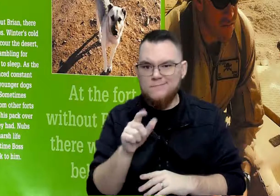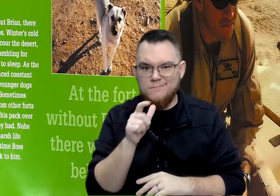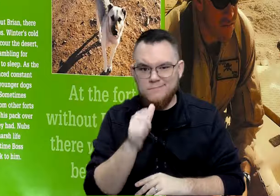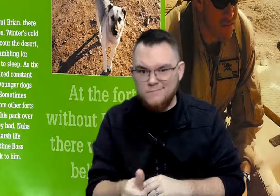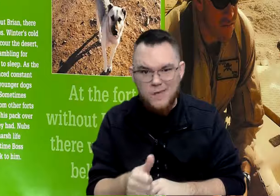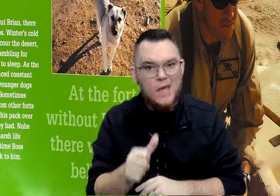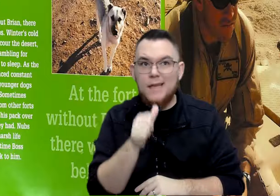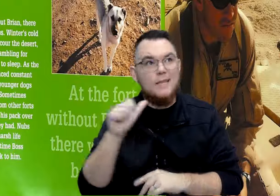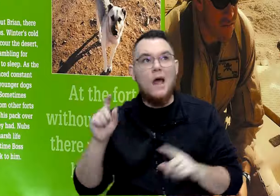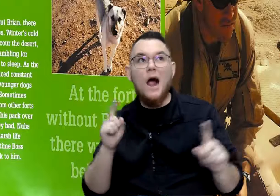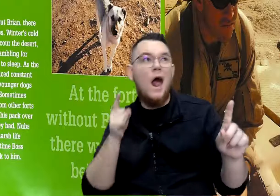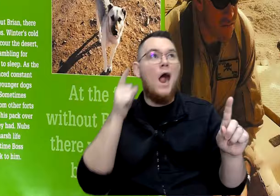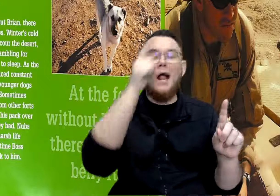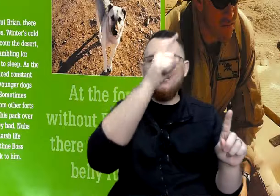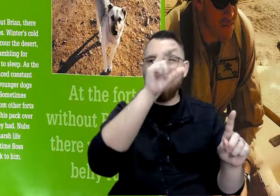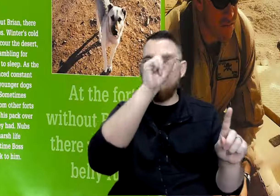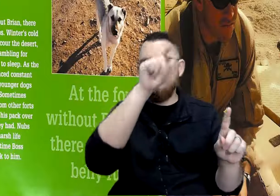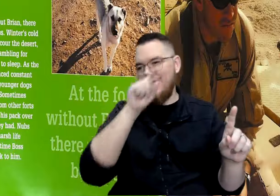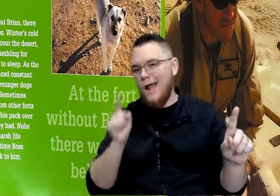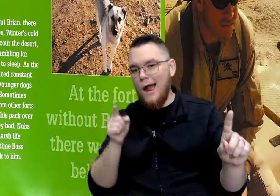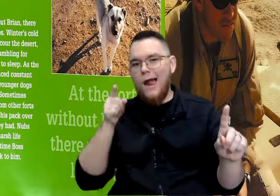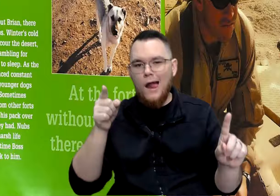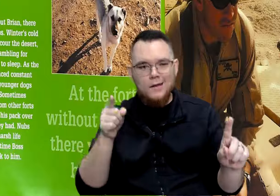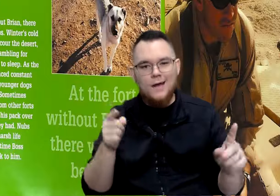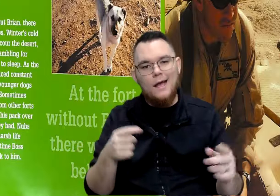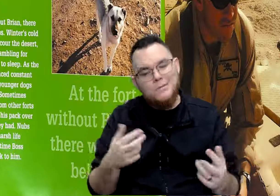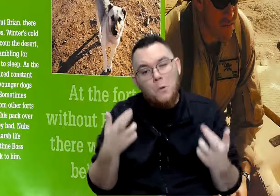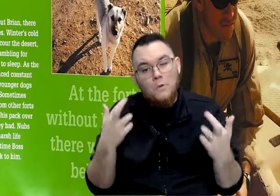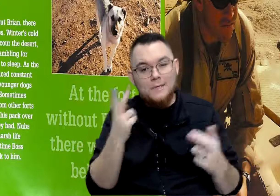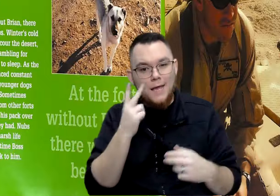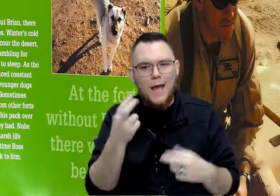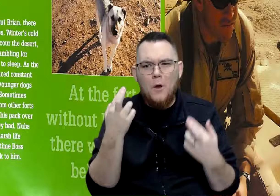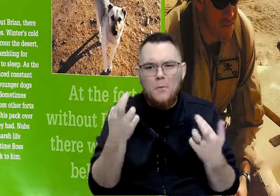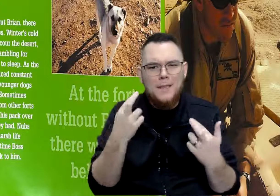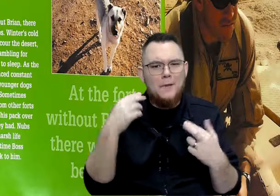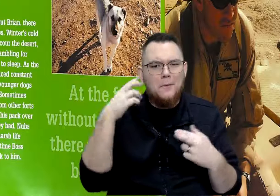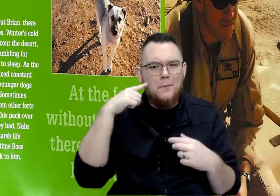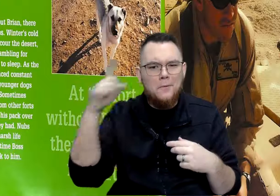still thought I'd see him. I hope that crazy little dog is okay.